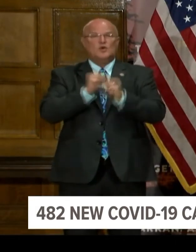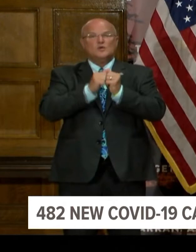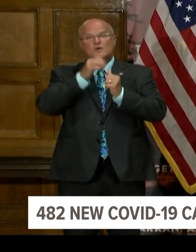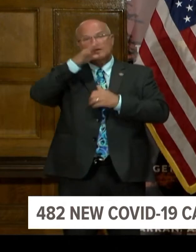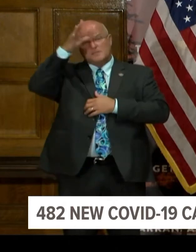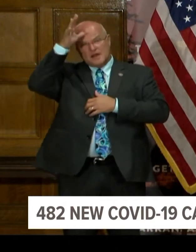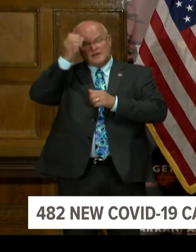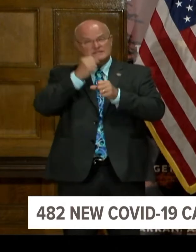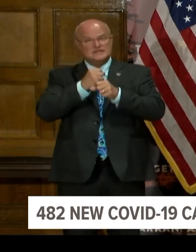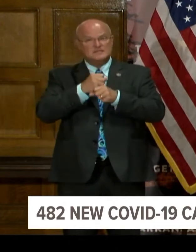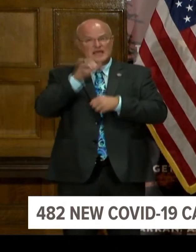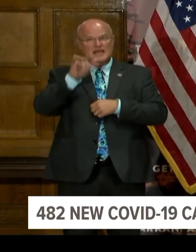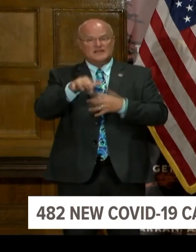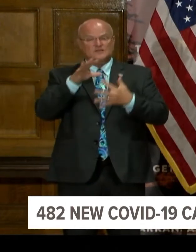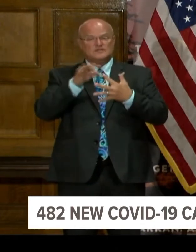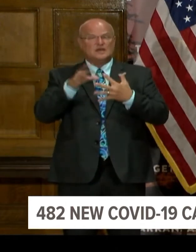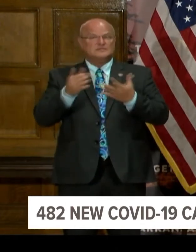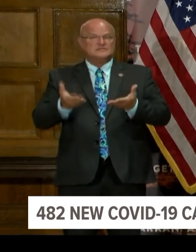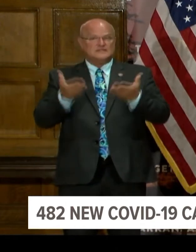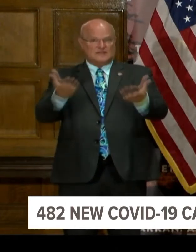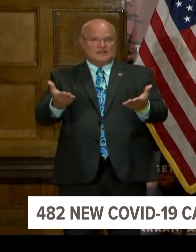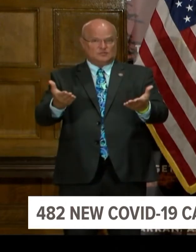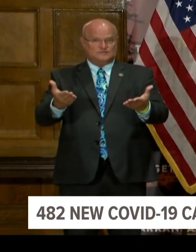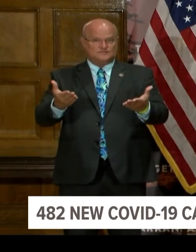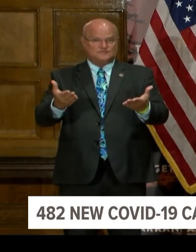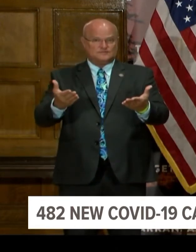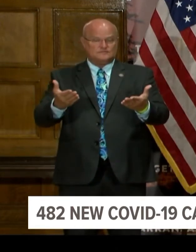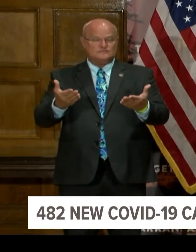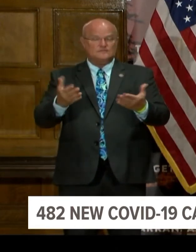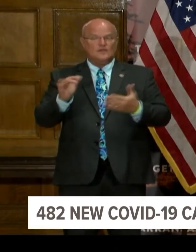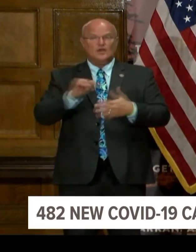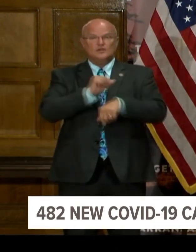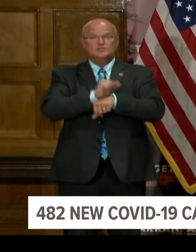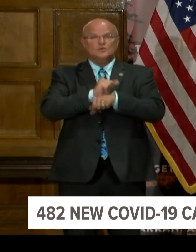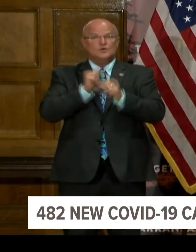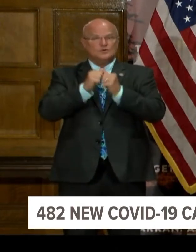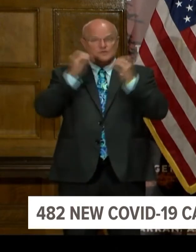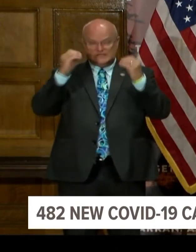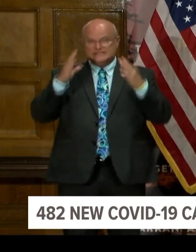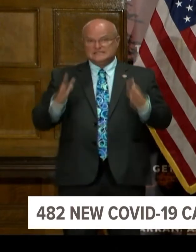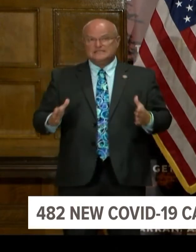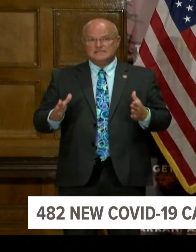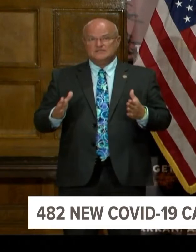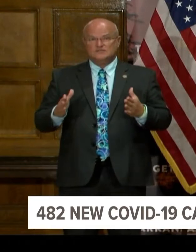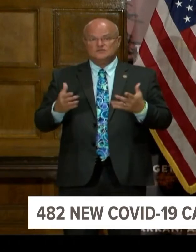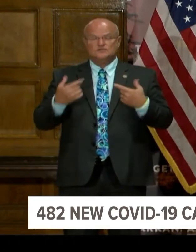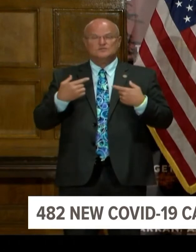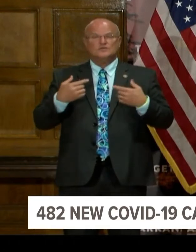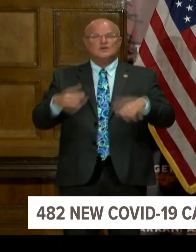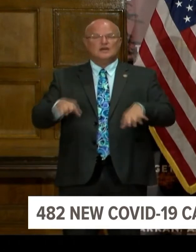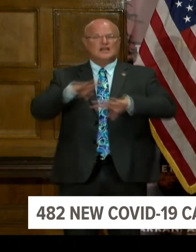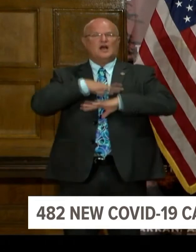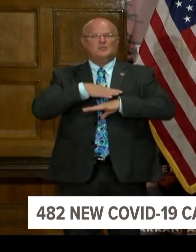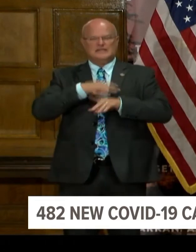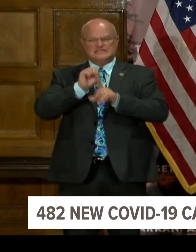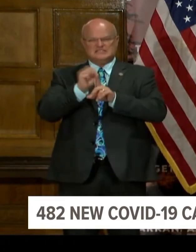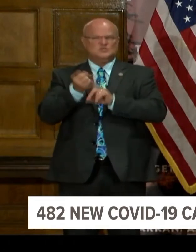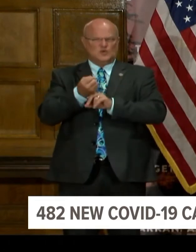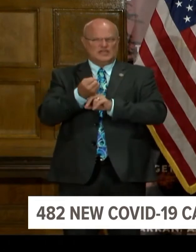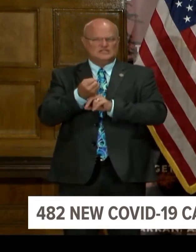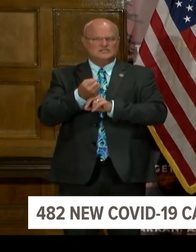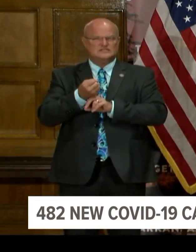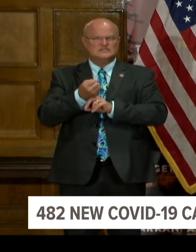parents to make those options available. They've also worked with the teachers to accommodate certain situations